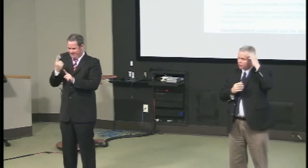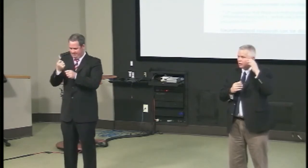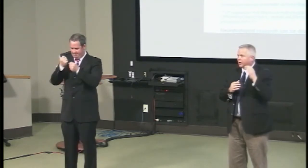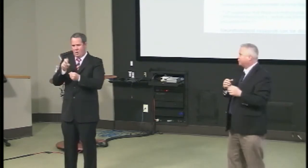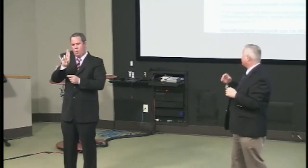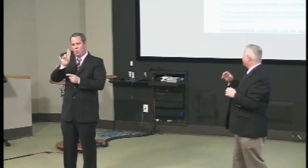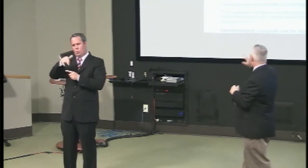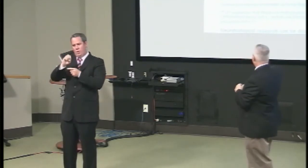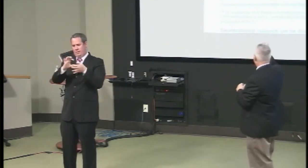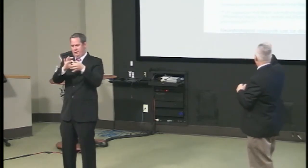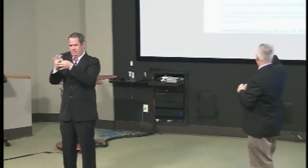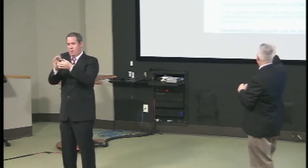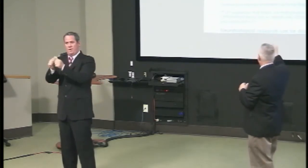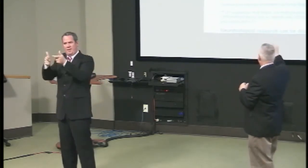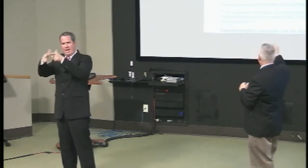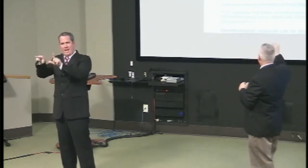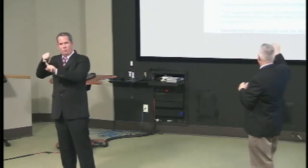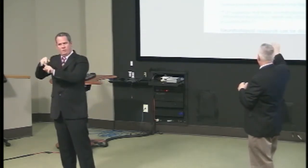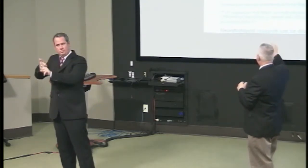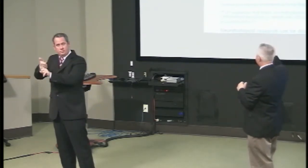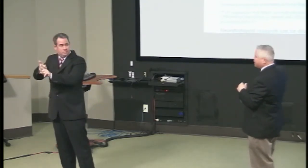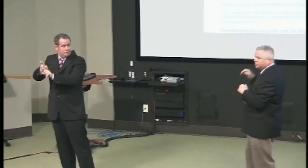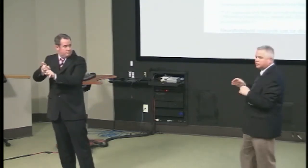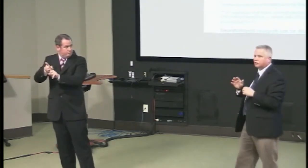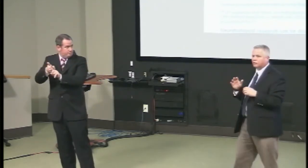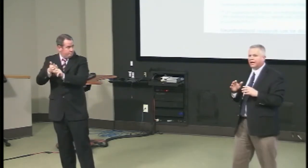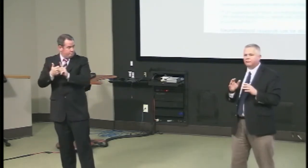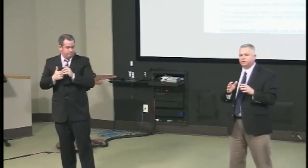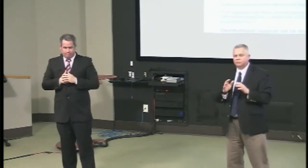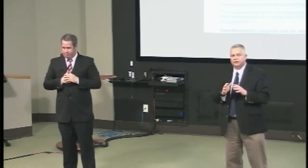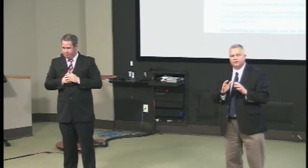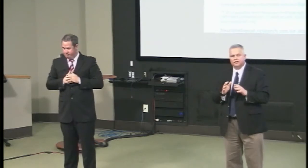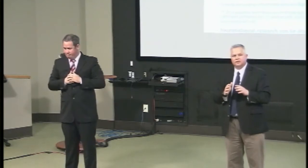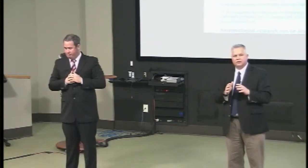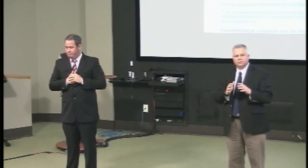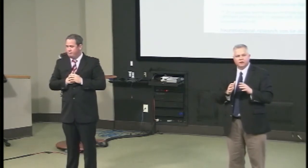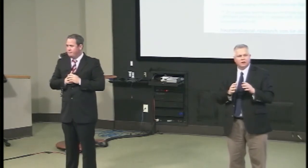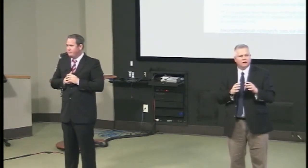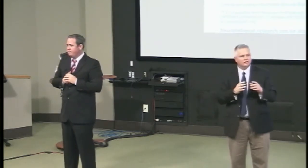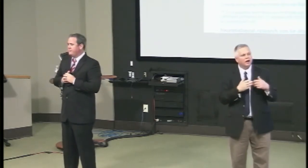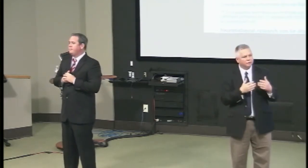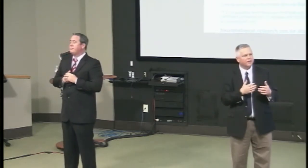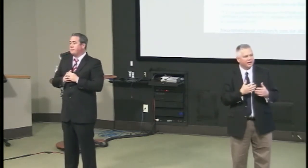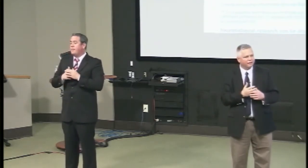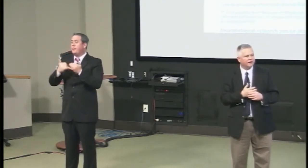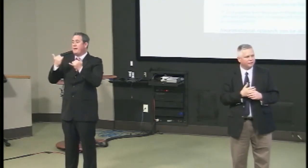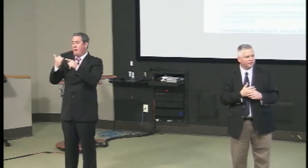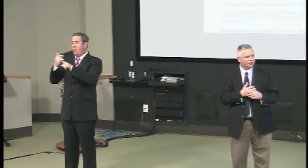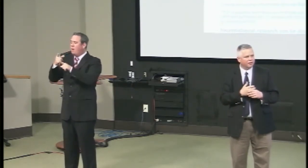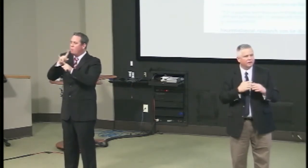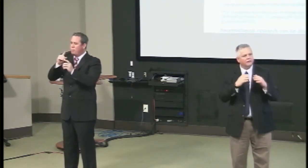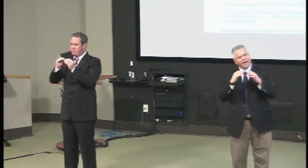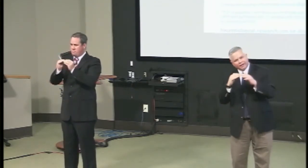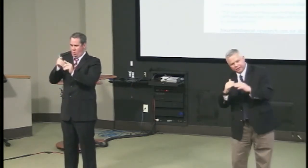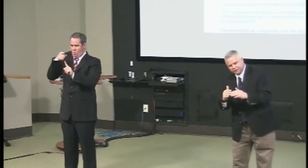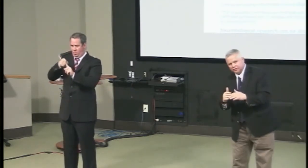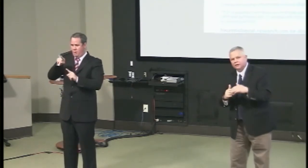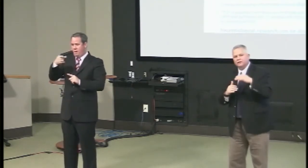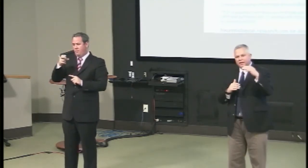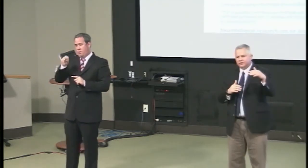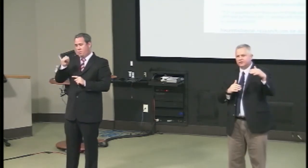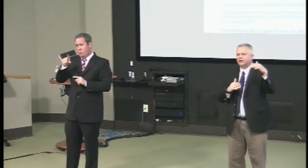search at the level of phonological representations or language-specific systems to understand the deficit. That